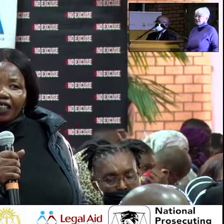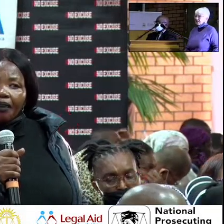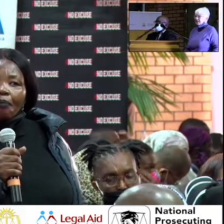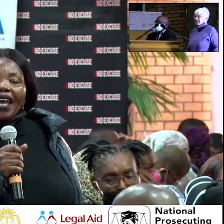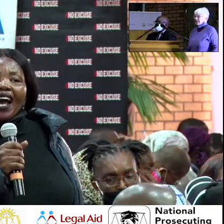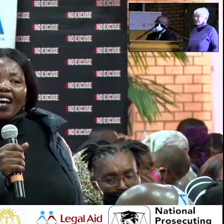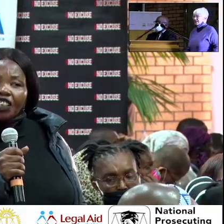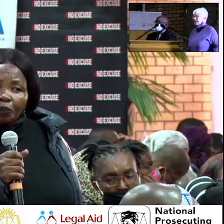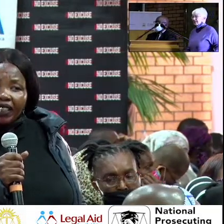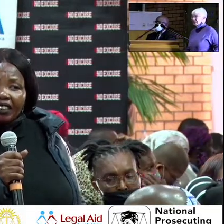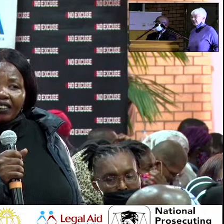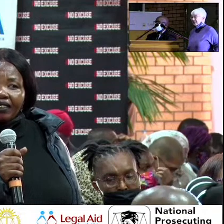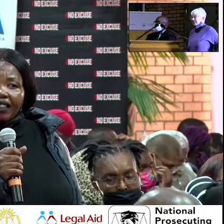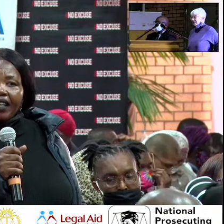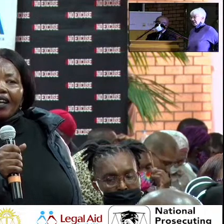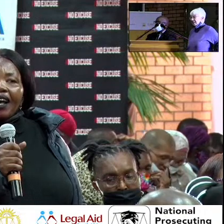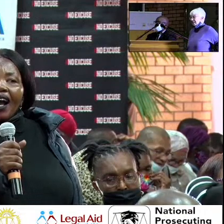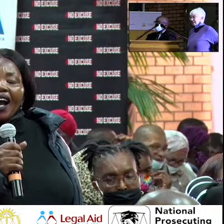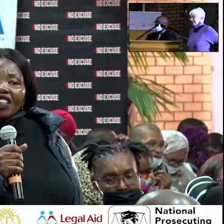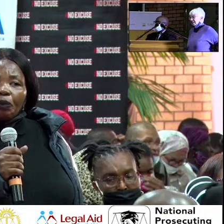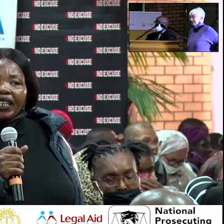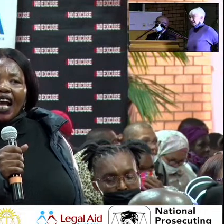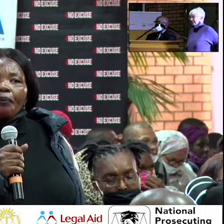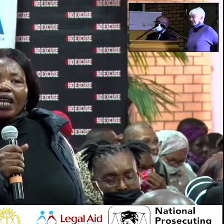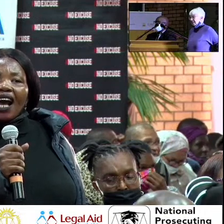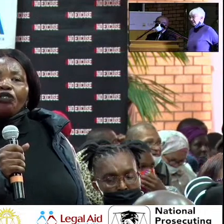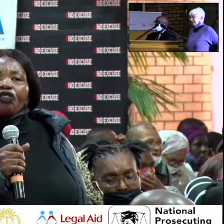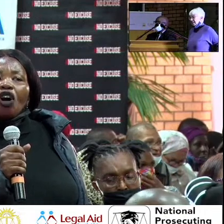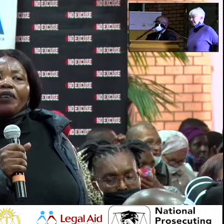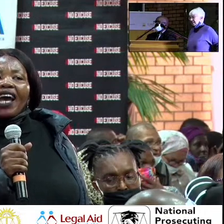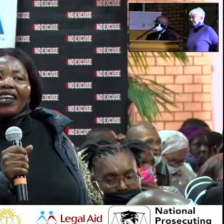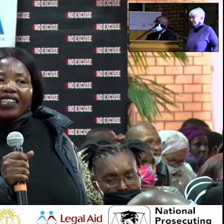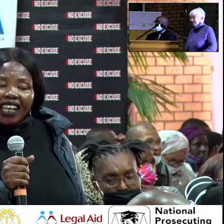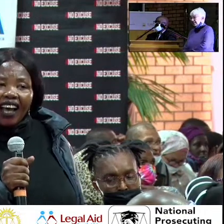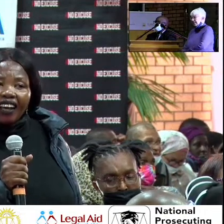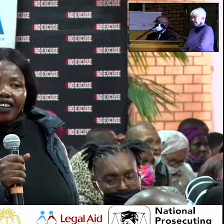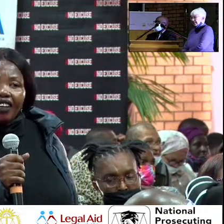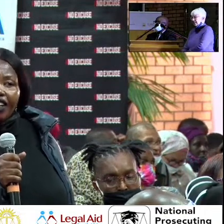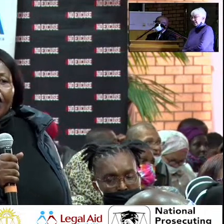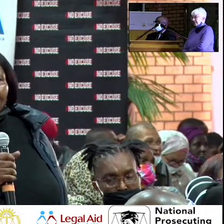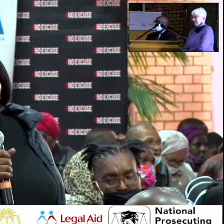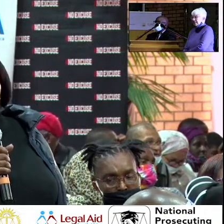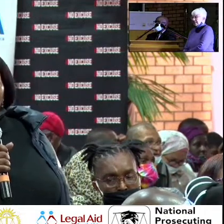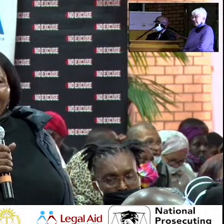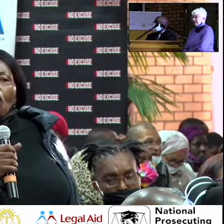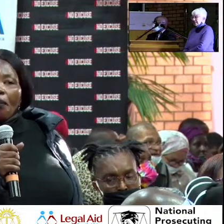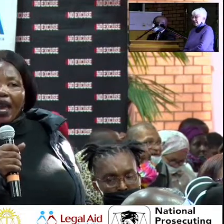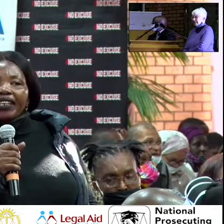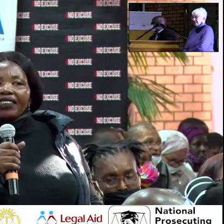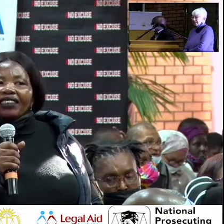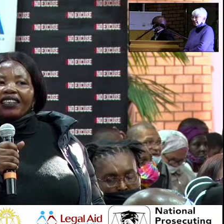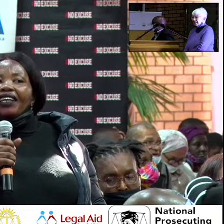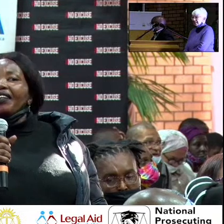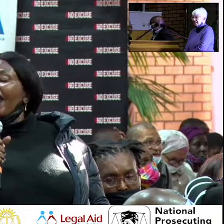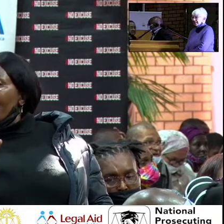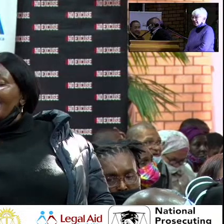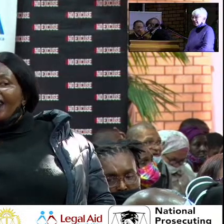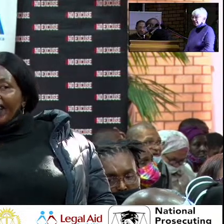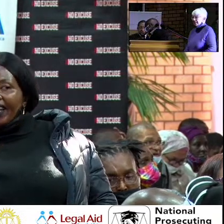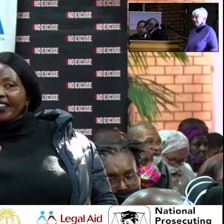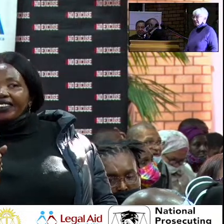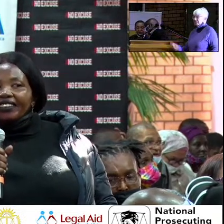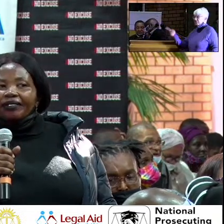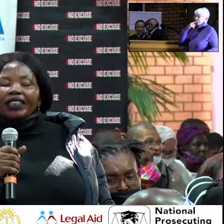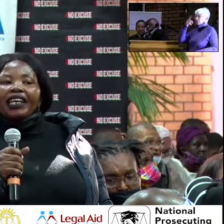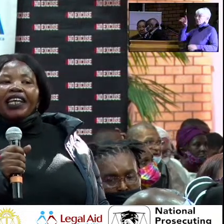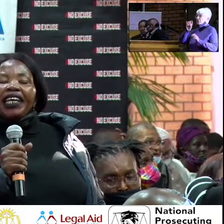killed by a husband. Husband coming out from Kailicha to kill a woman here in